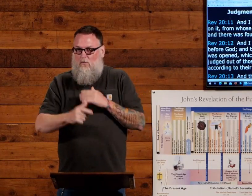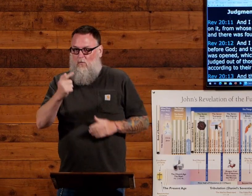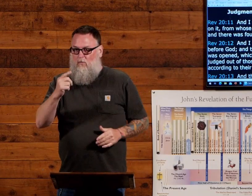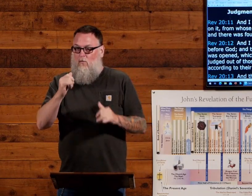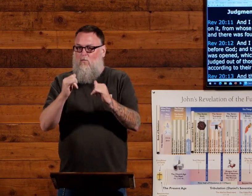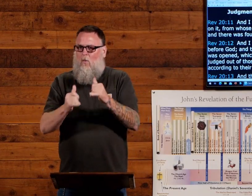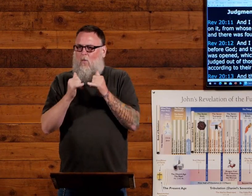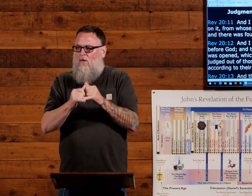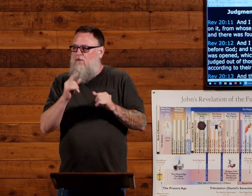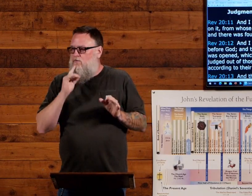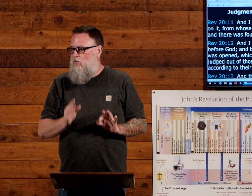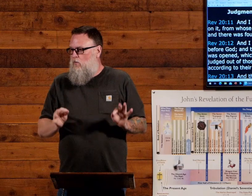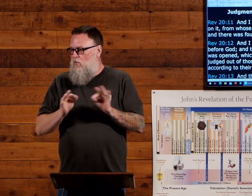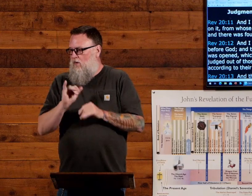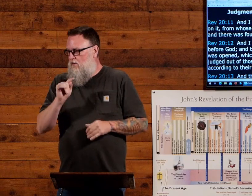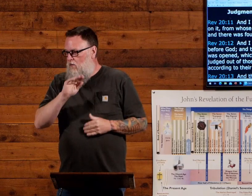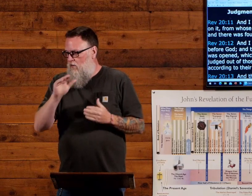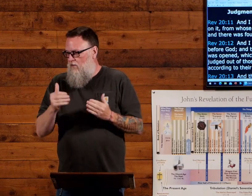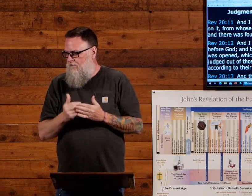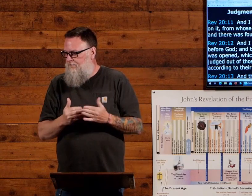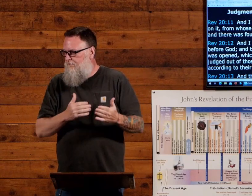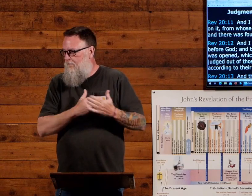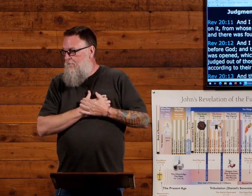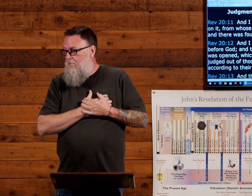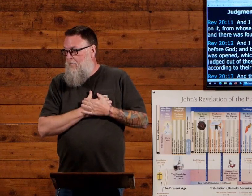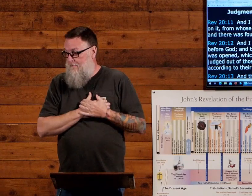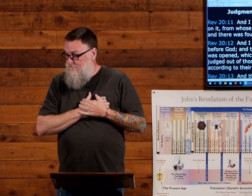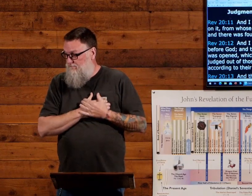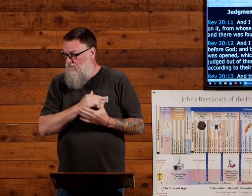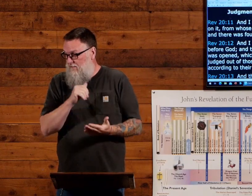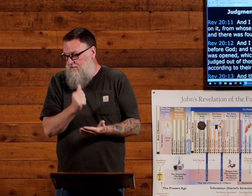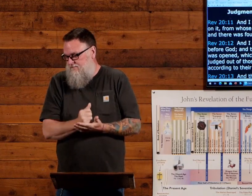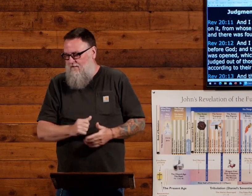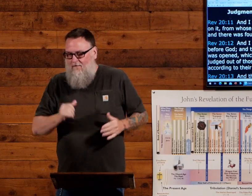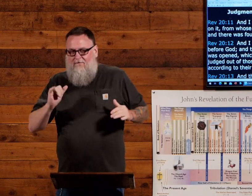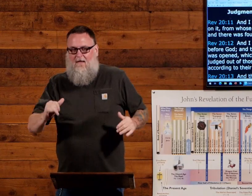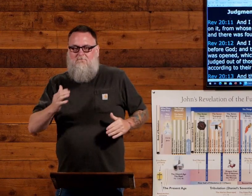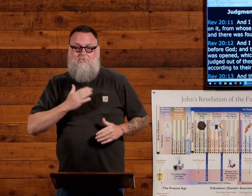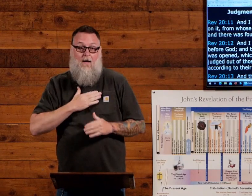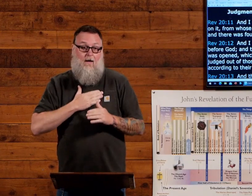in Revelation chapter 1, will make your reward worth it.